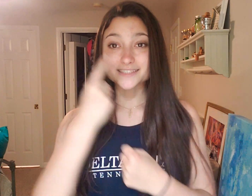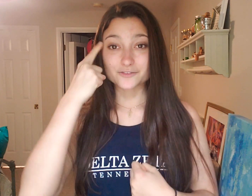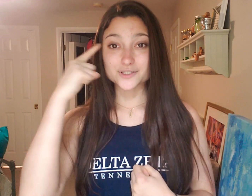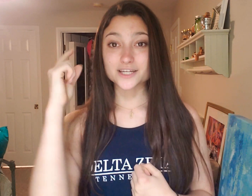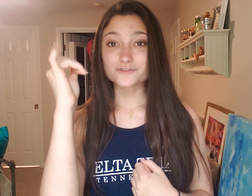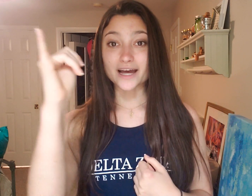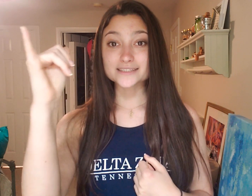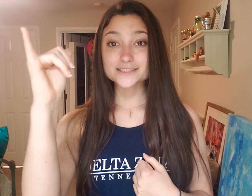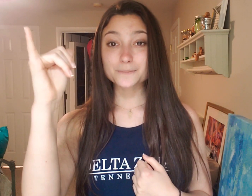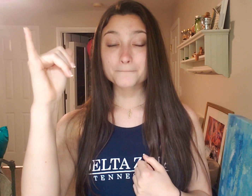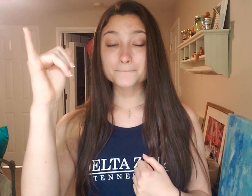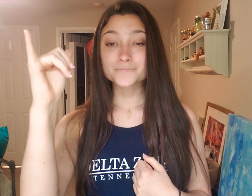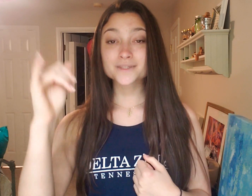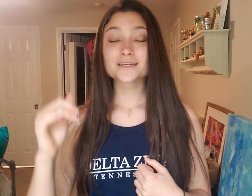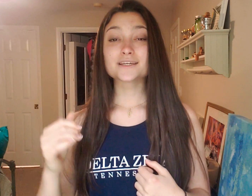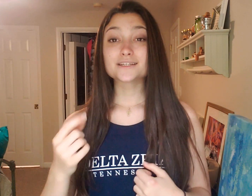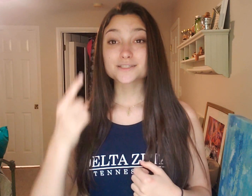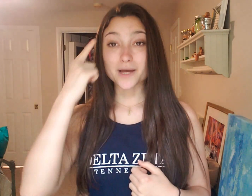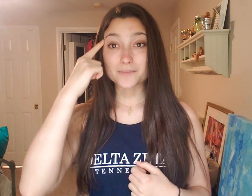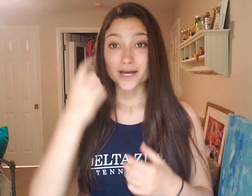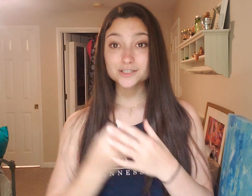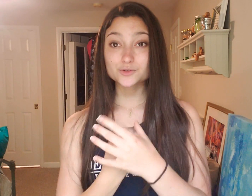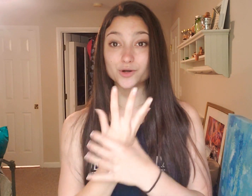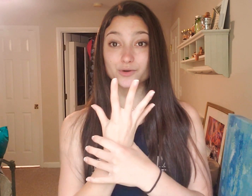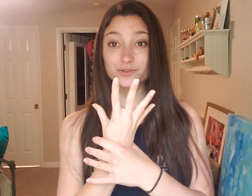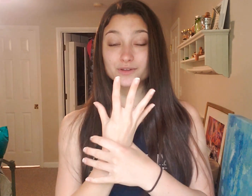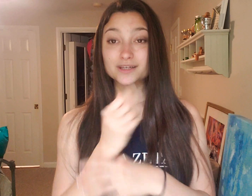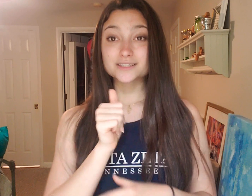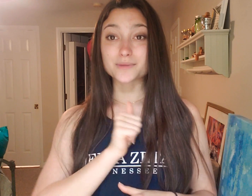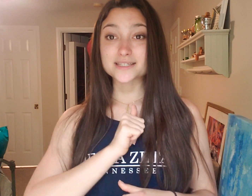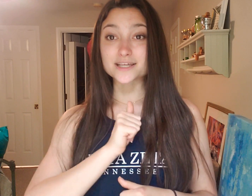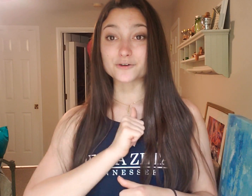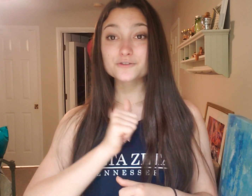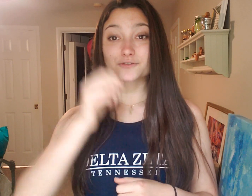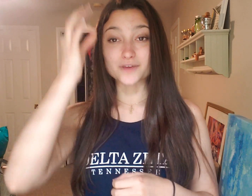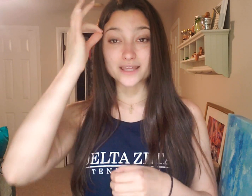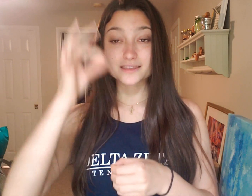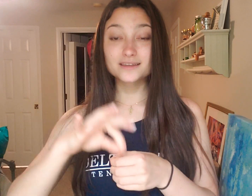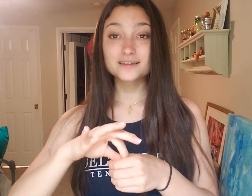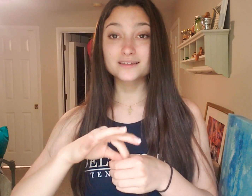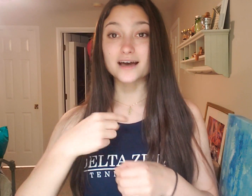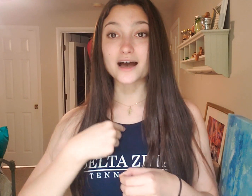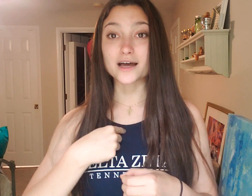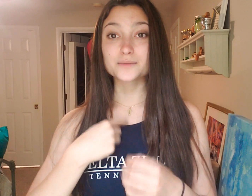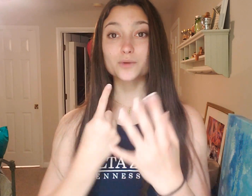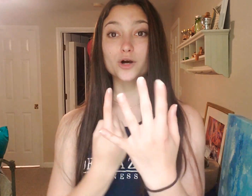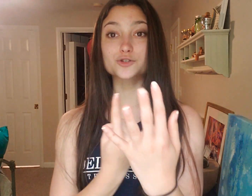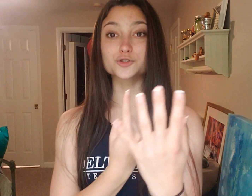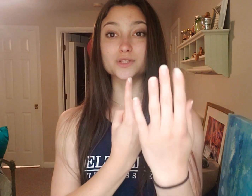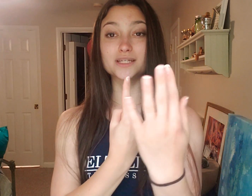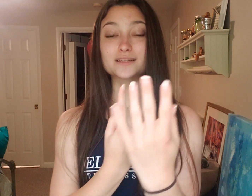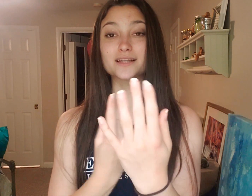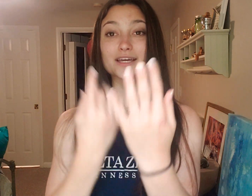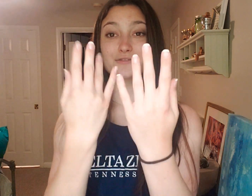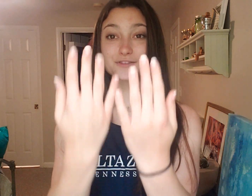ever steadfast. To my mind, growth. To myself, faith, that I may walk truly in the light of the